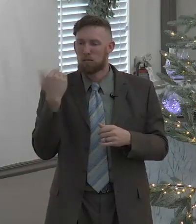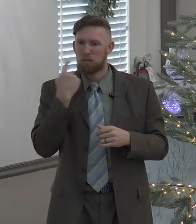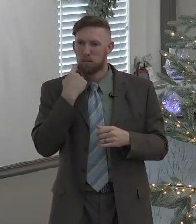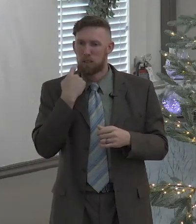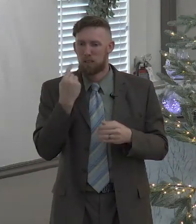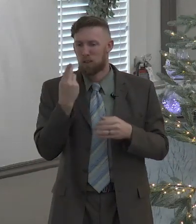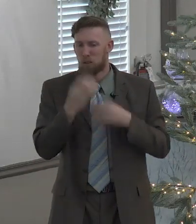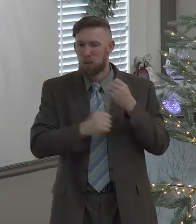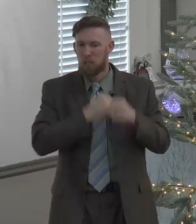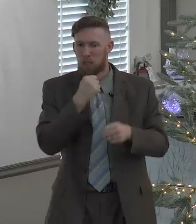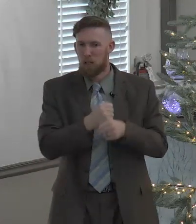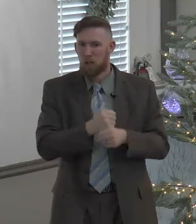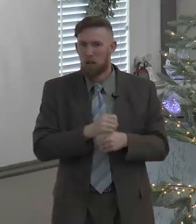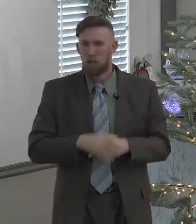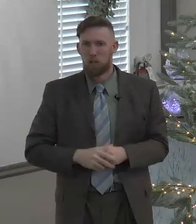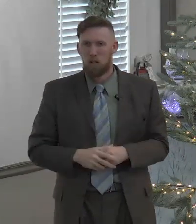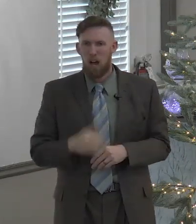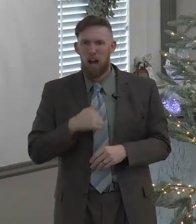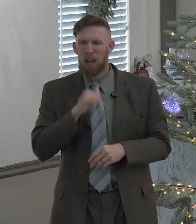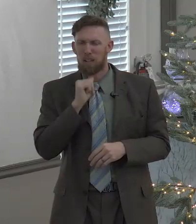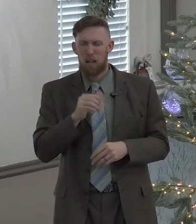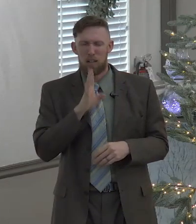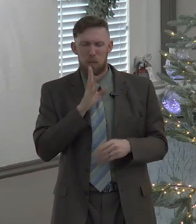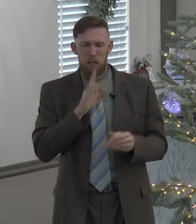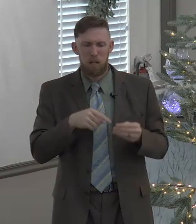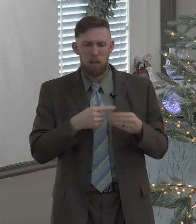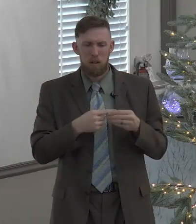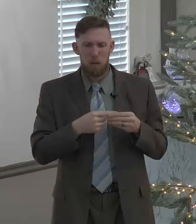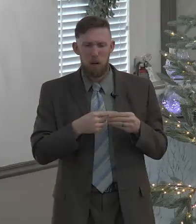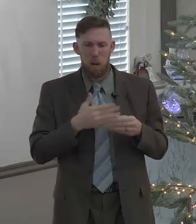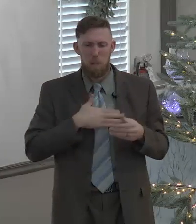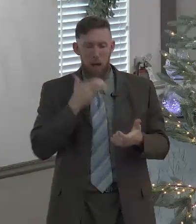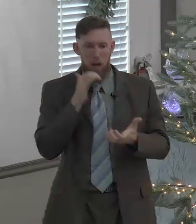the last couple of years, there have been times,